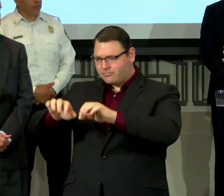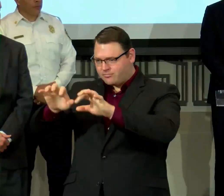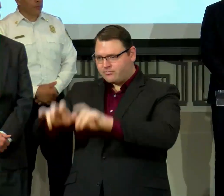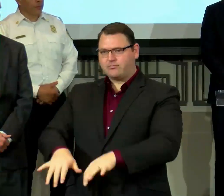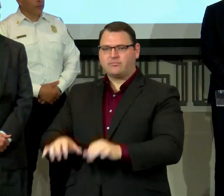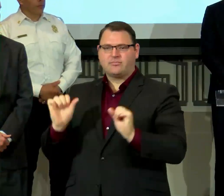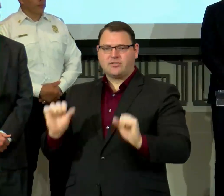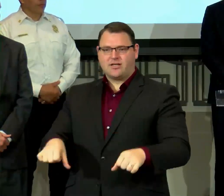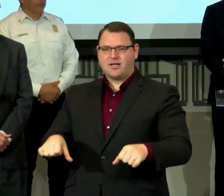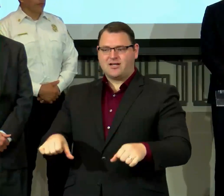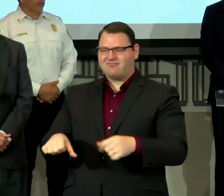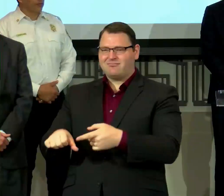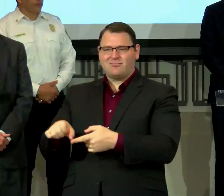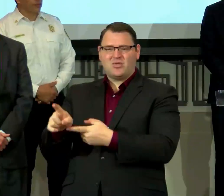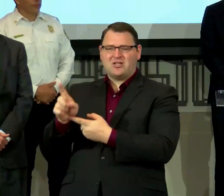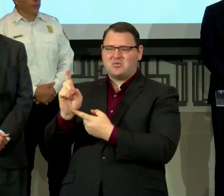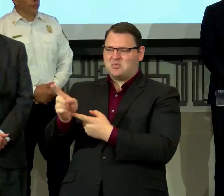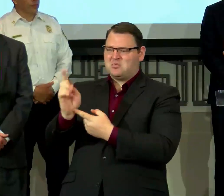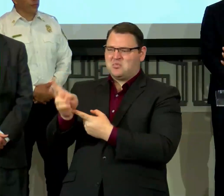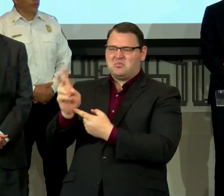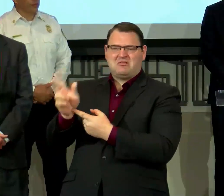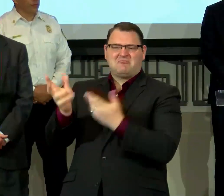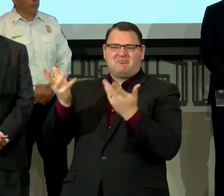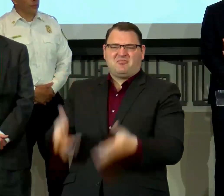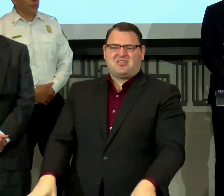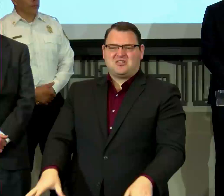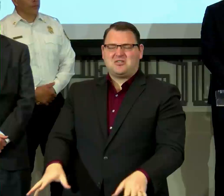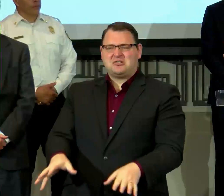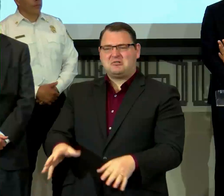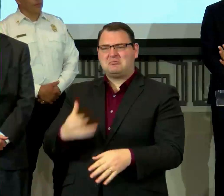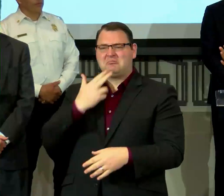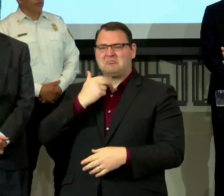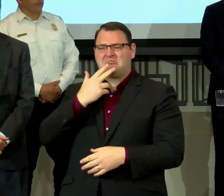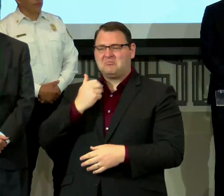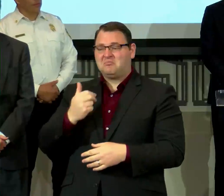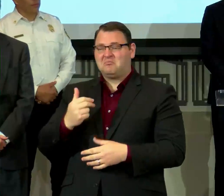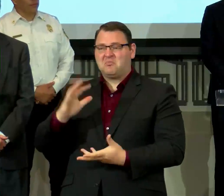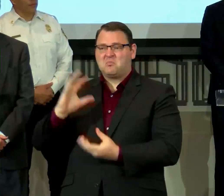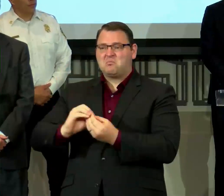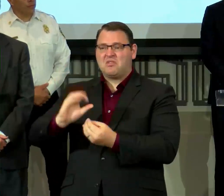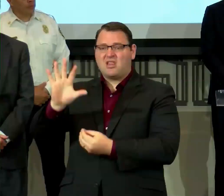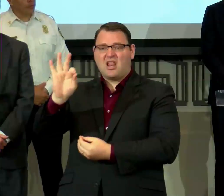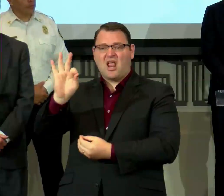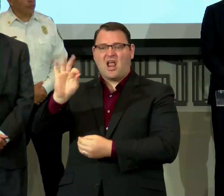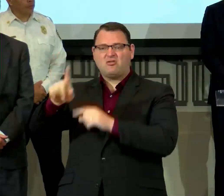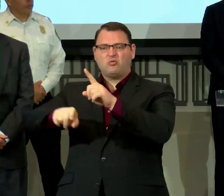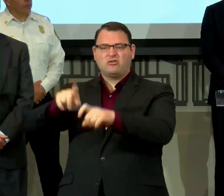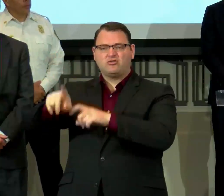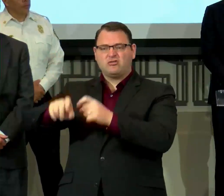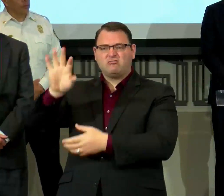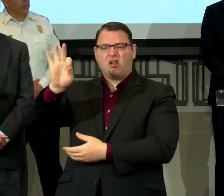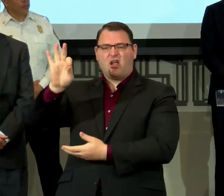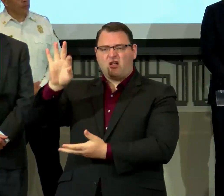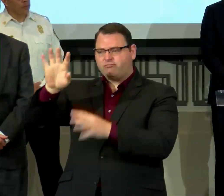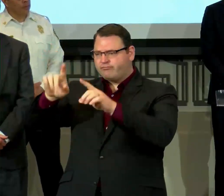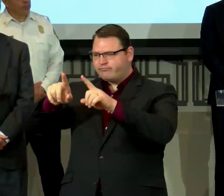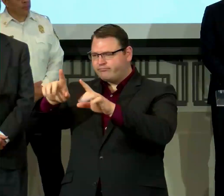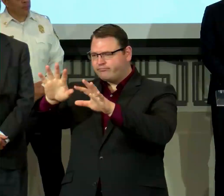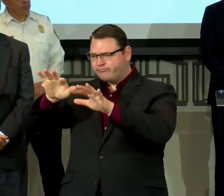2 to 3 minutes and you're done. 2 to 3 minutes. I think it's about 9 questions. You simply fill that out,